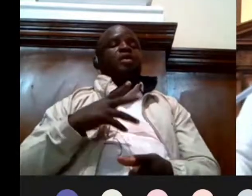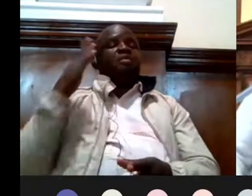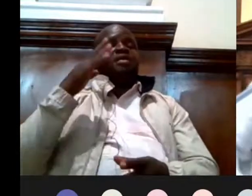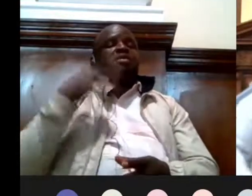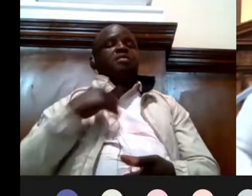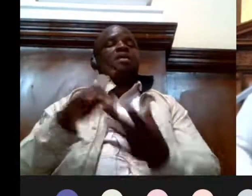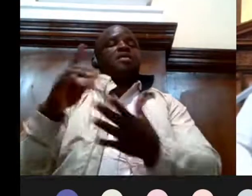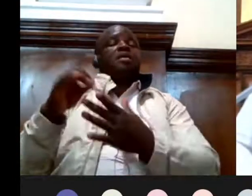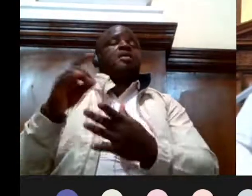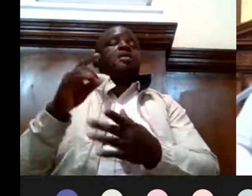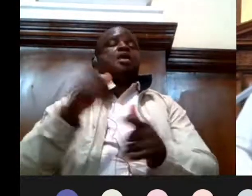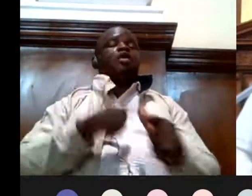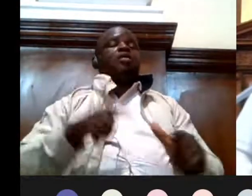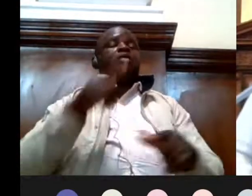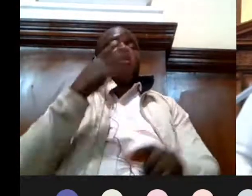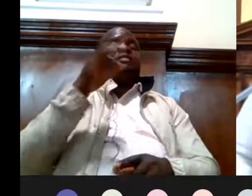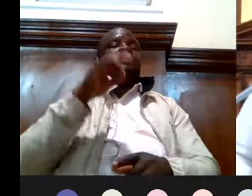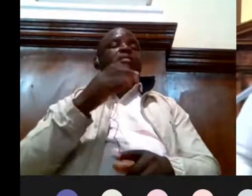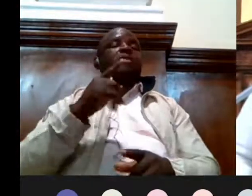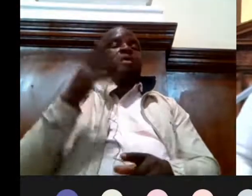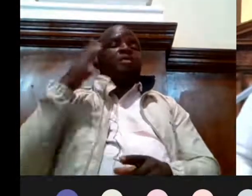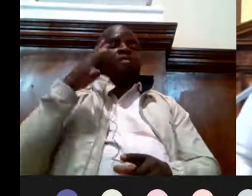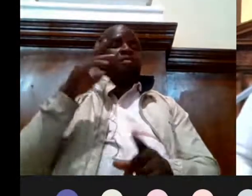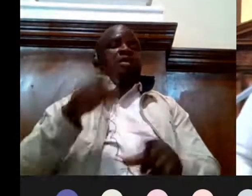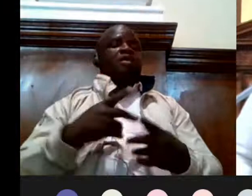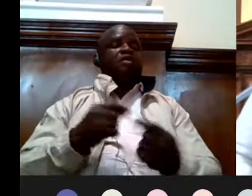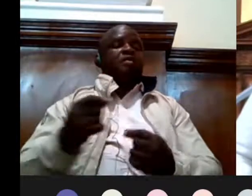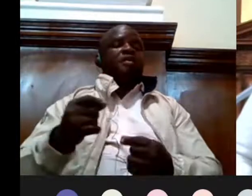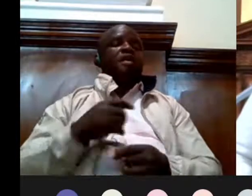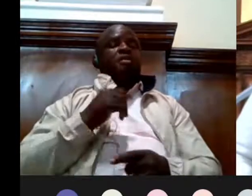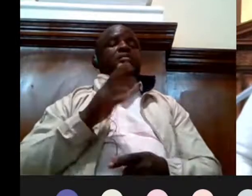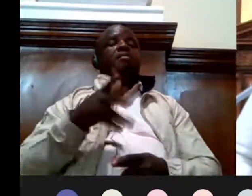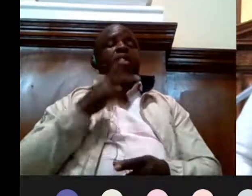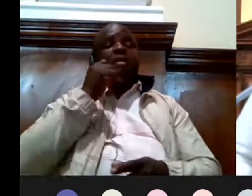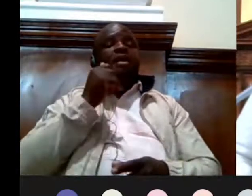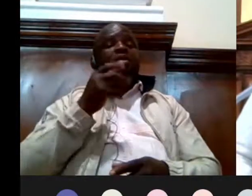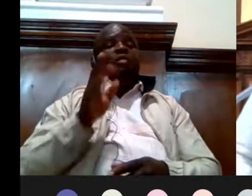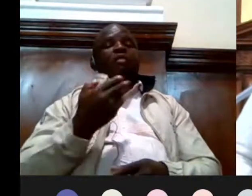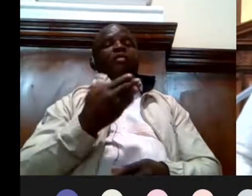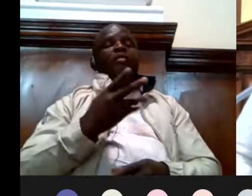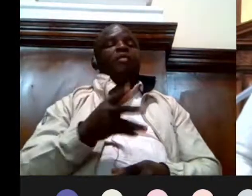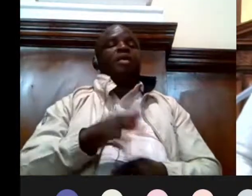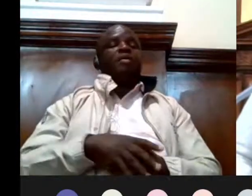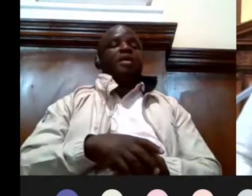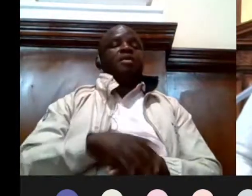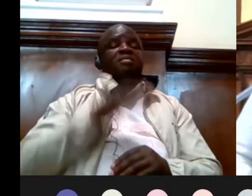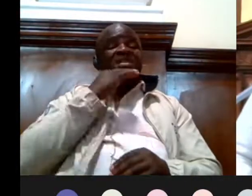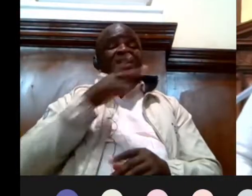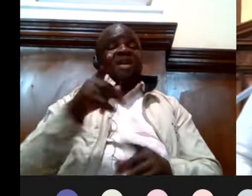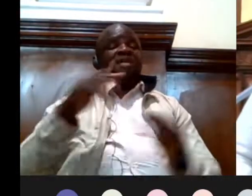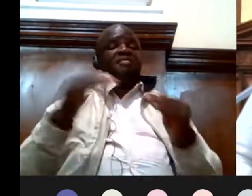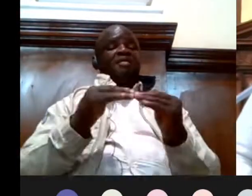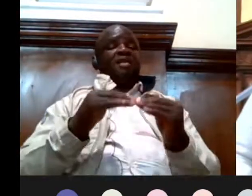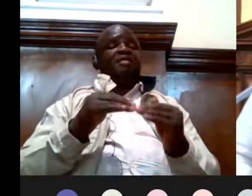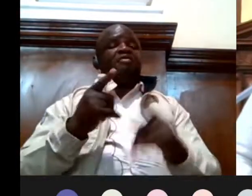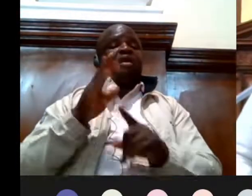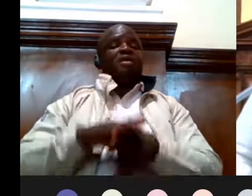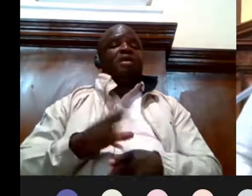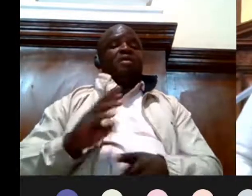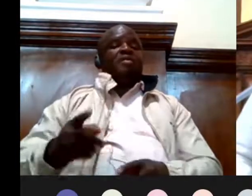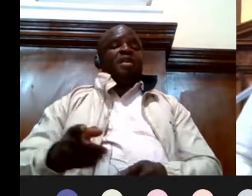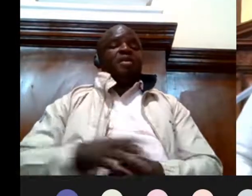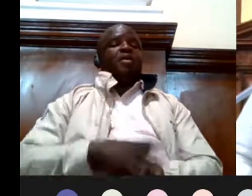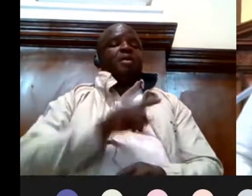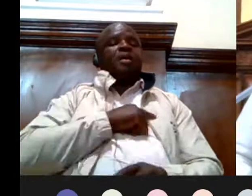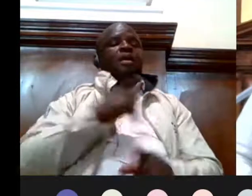government, but I can tell you they are not going to finish the term. Abaza replace ngamadoda. Is it fair to what we are doing to these women?